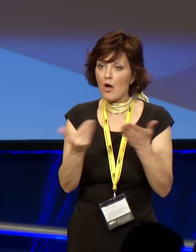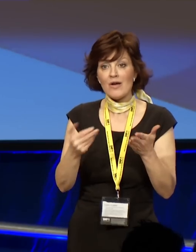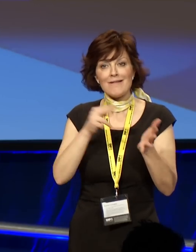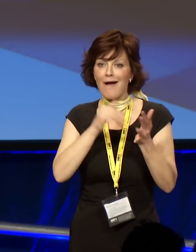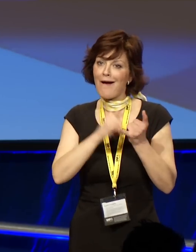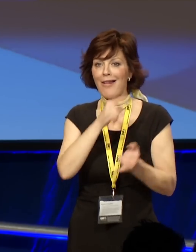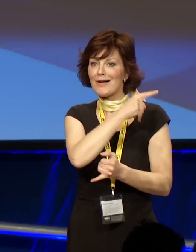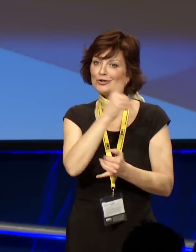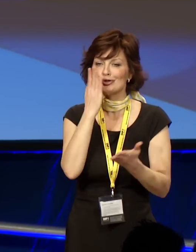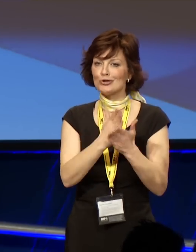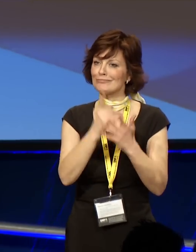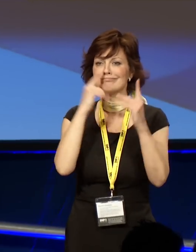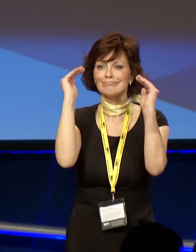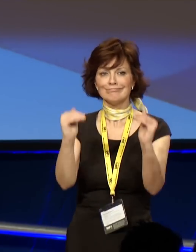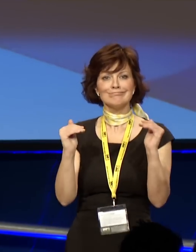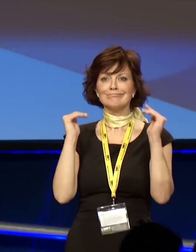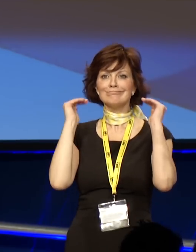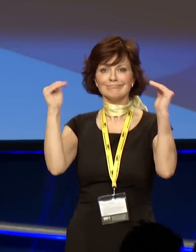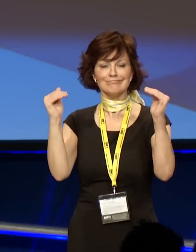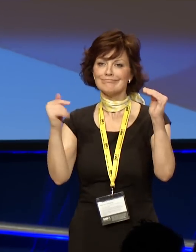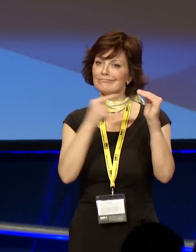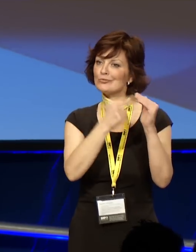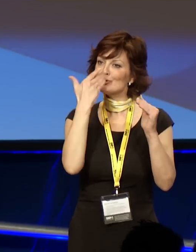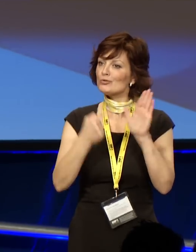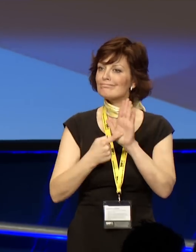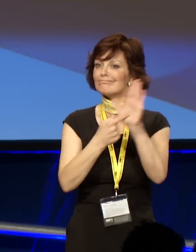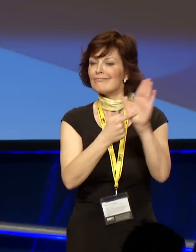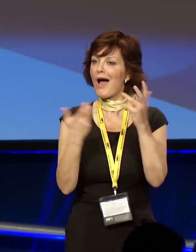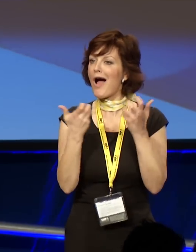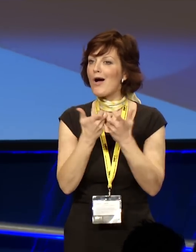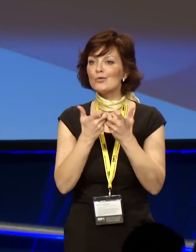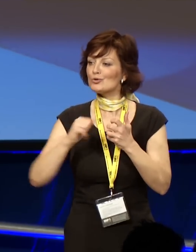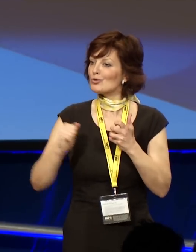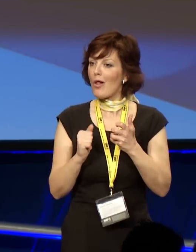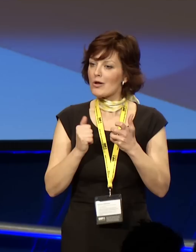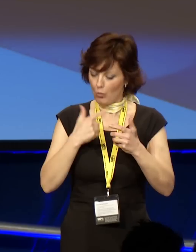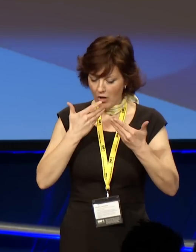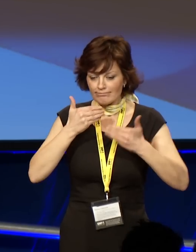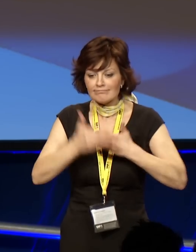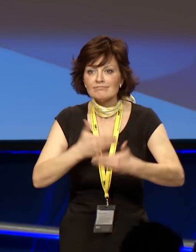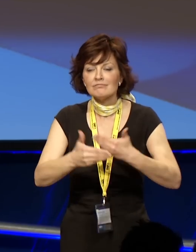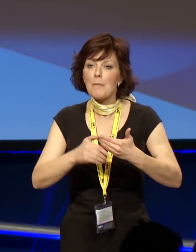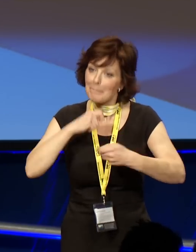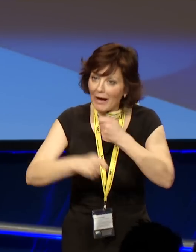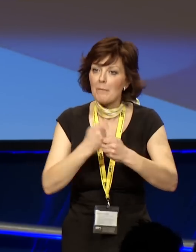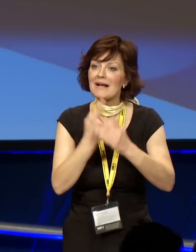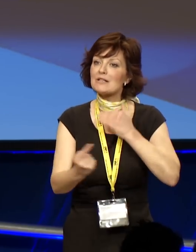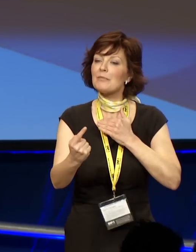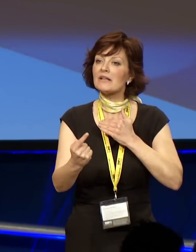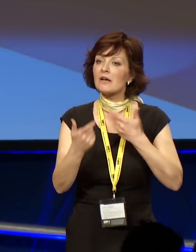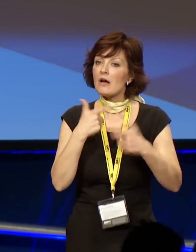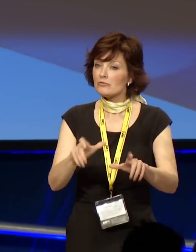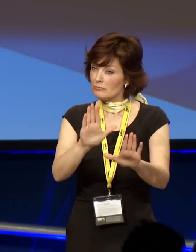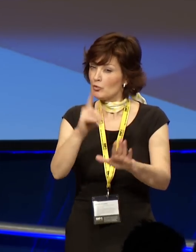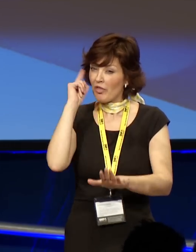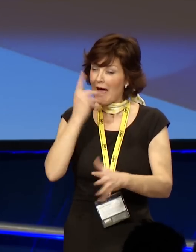the gold standard of how Scotland goes from where we are now to become an independent country. And that's quite simple. That is, at any